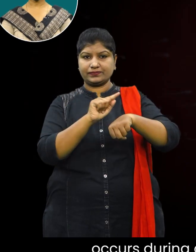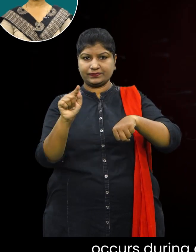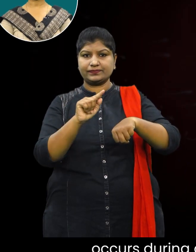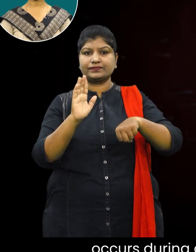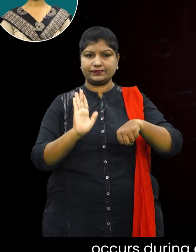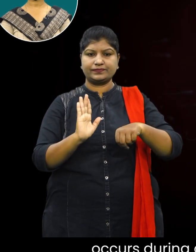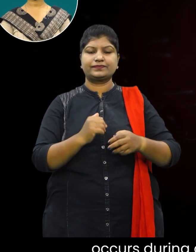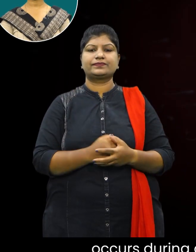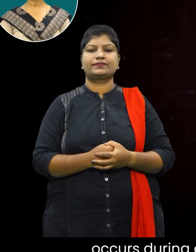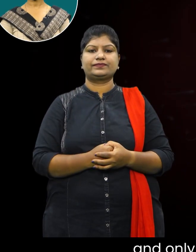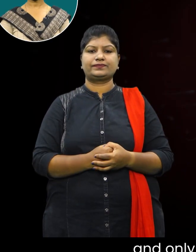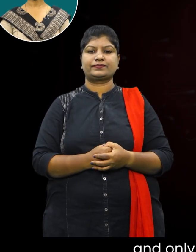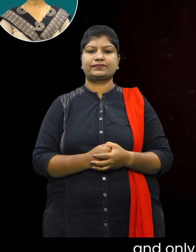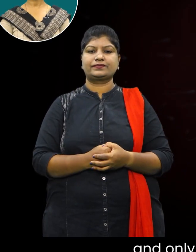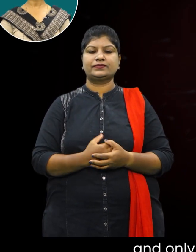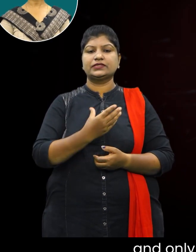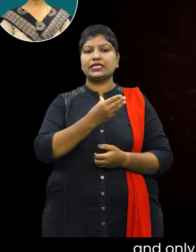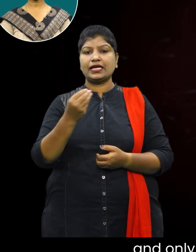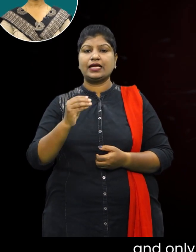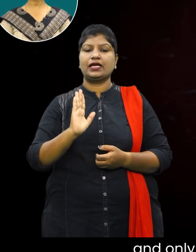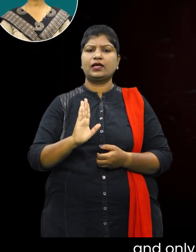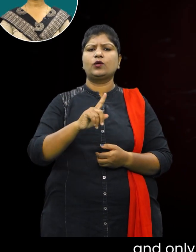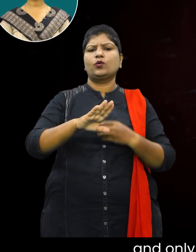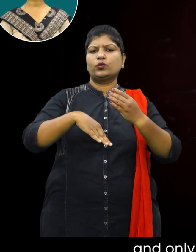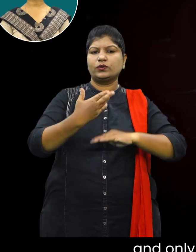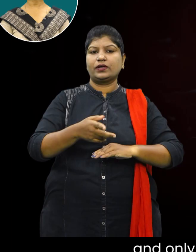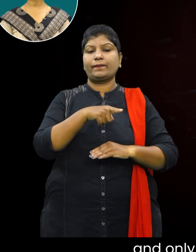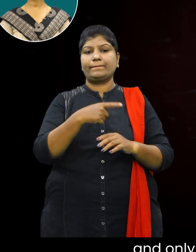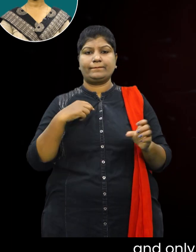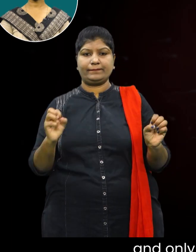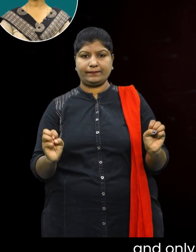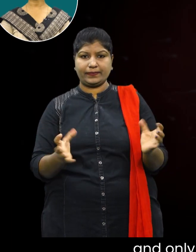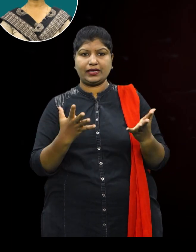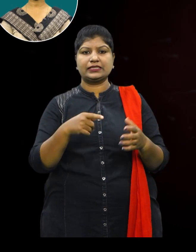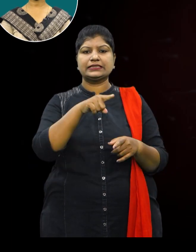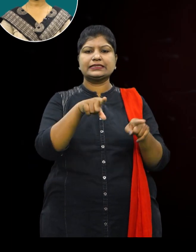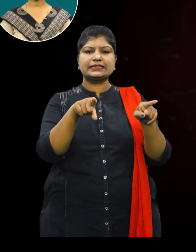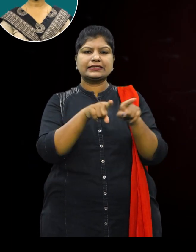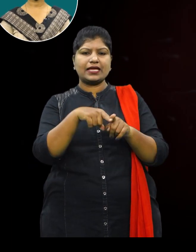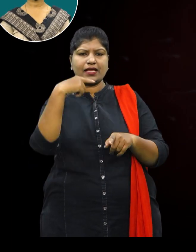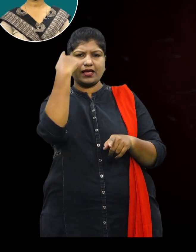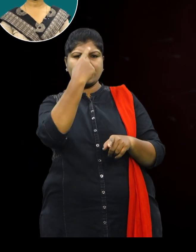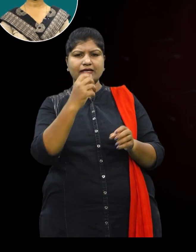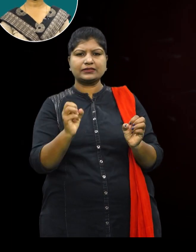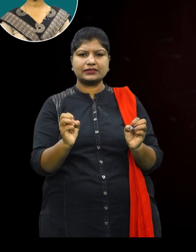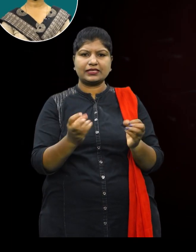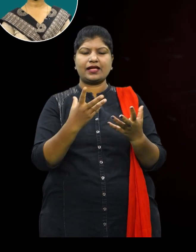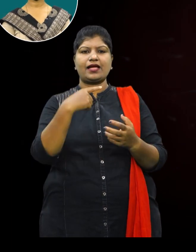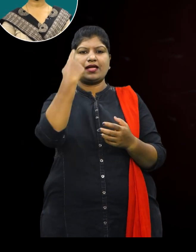of time, and only then they begin to resemble their parents.